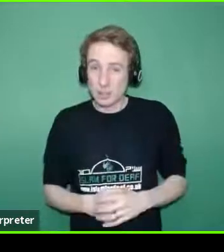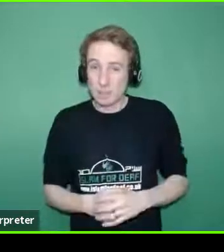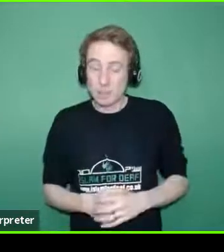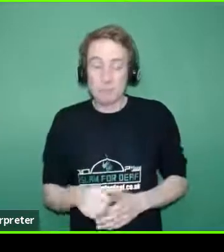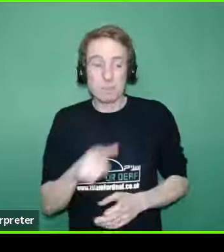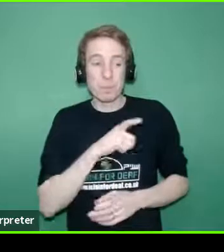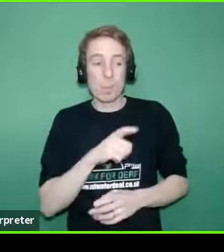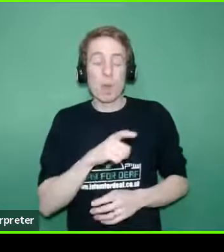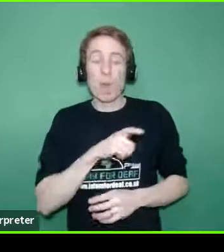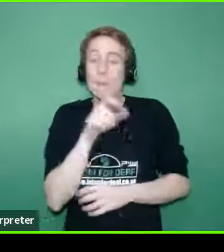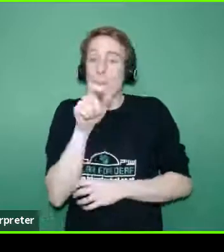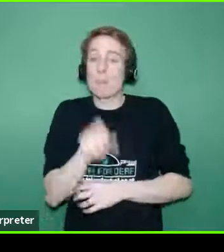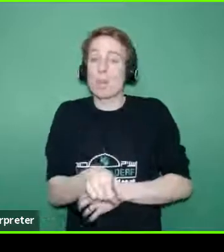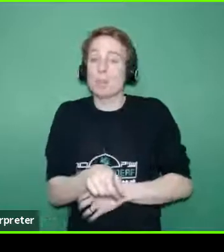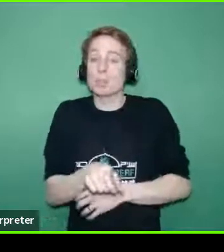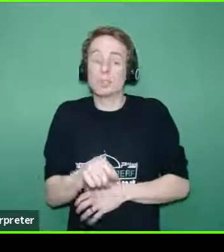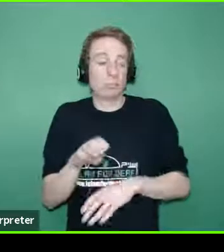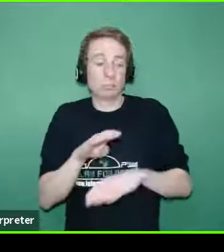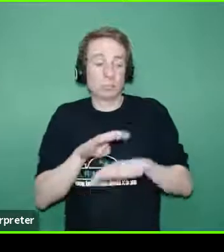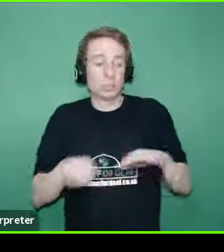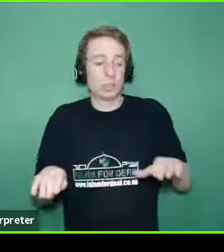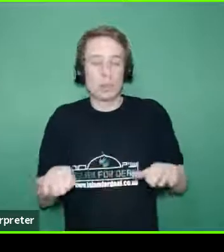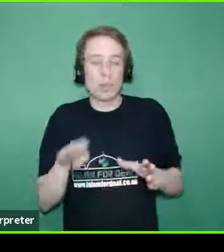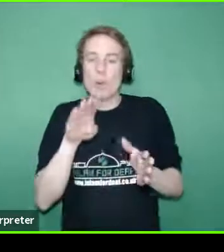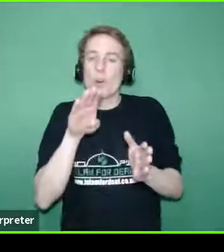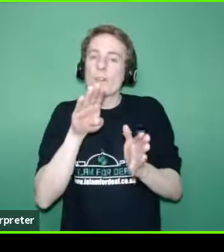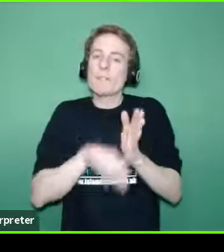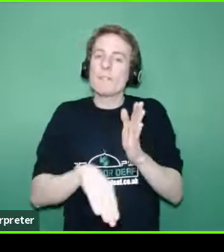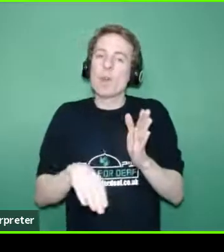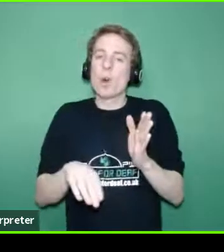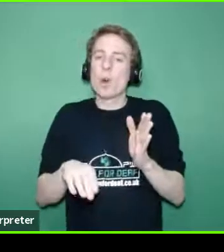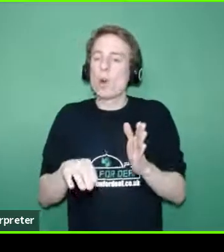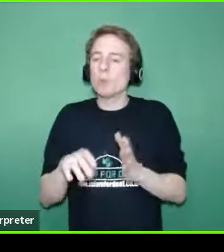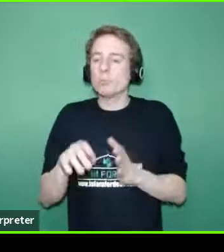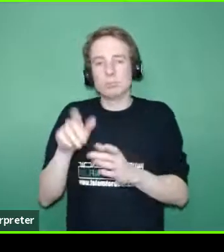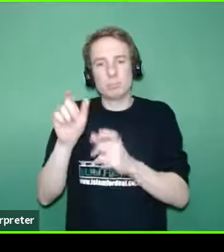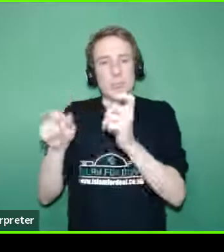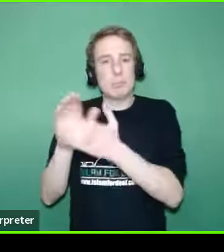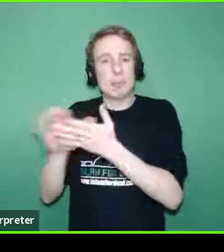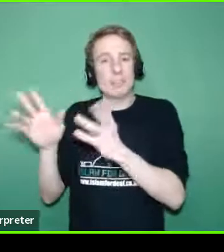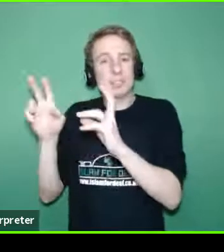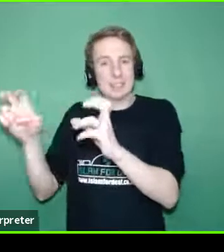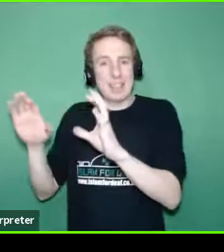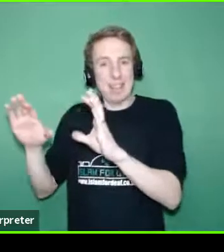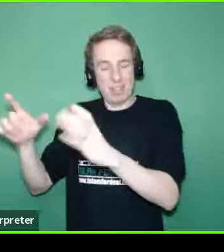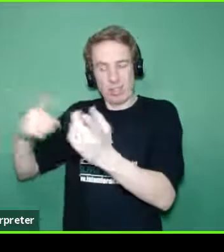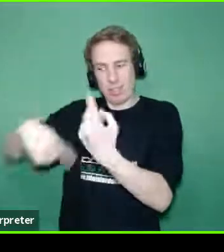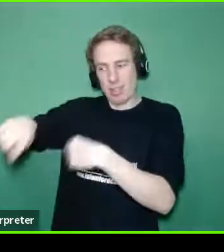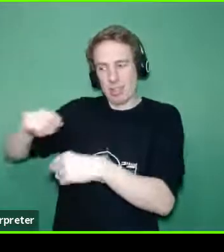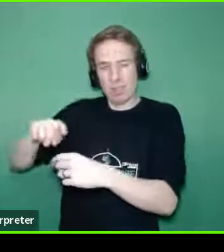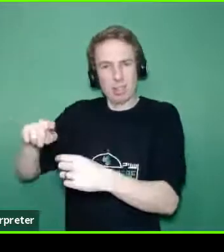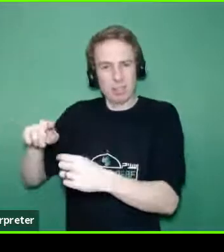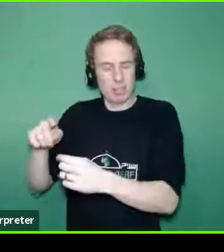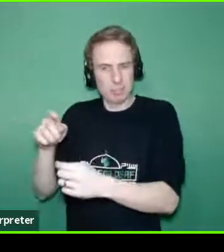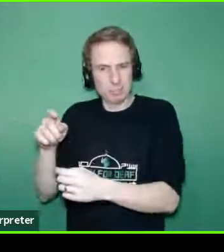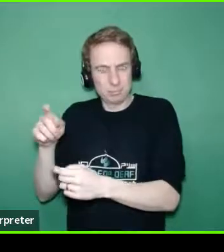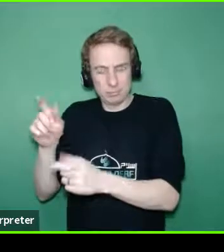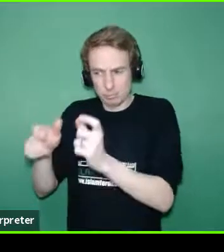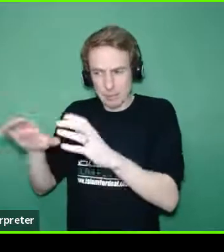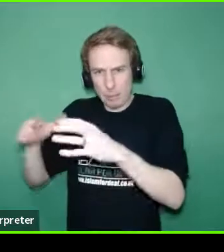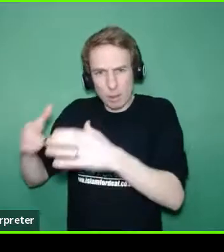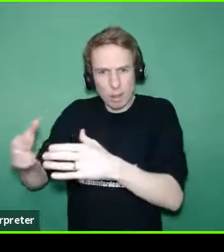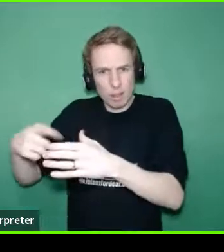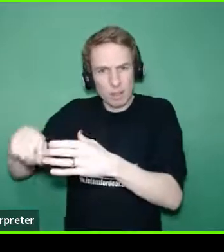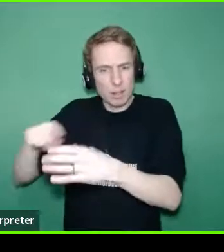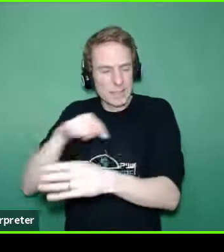he wasn't from those people, the people of hadith, the people of the narration of the Prophet, peace and blessings be